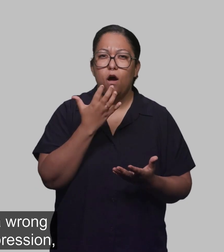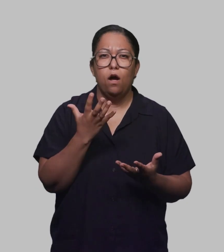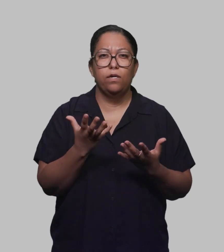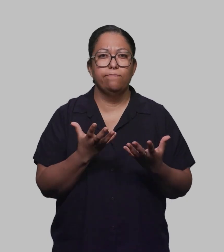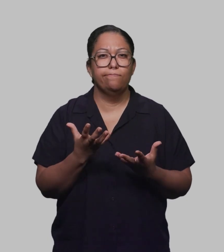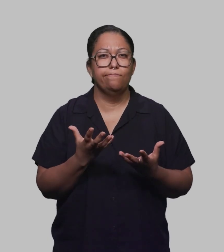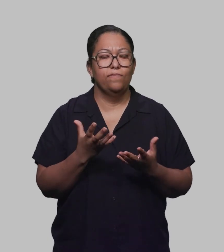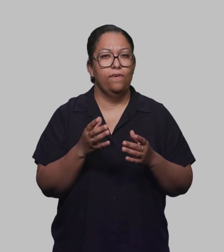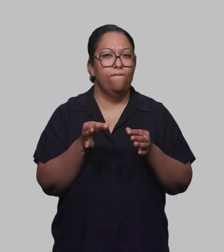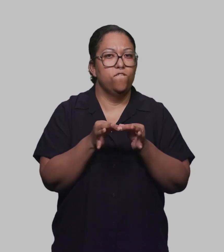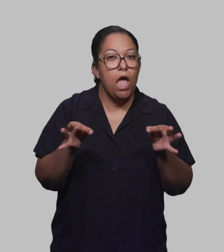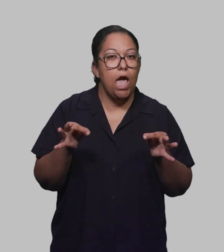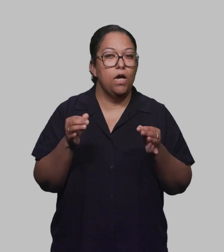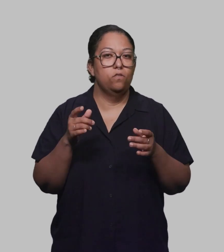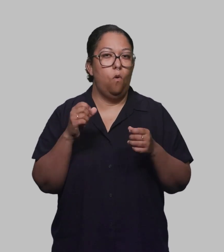expression,